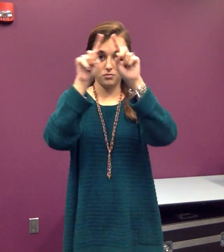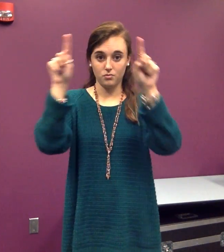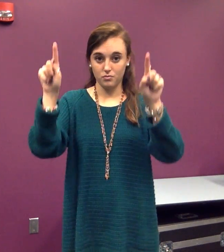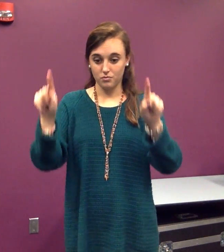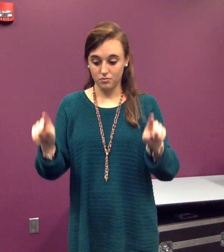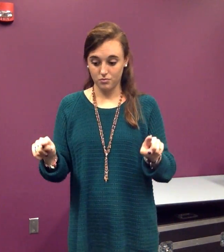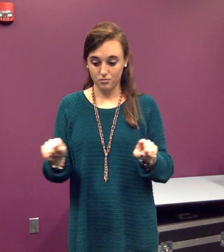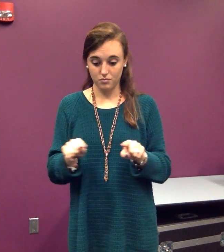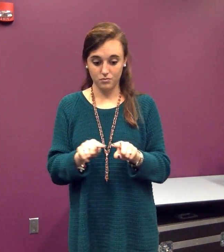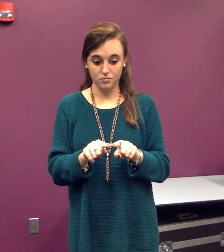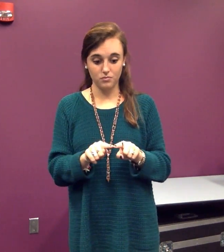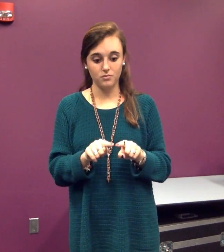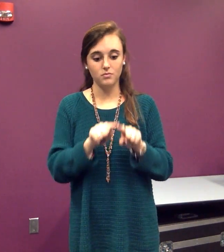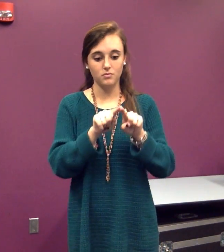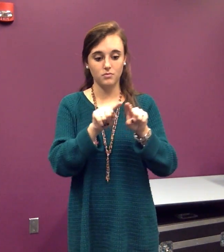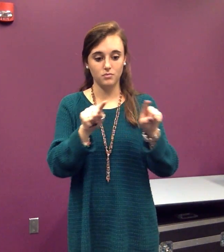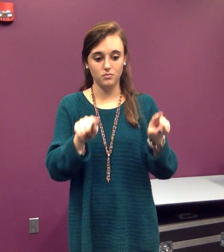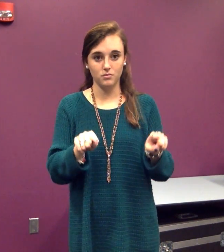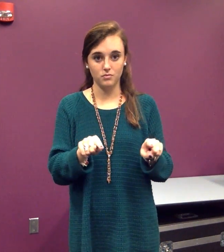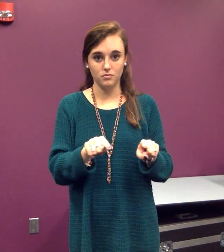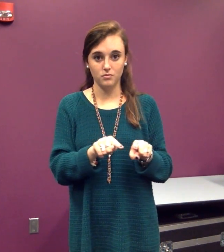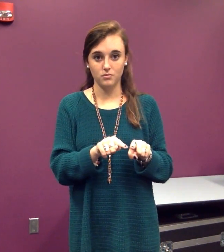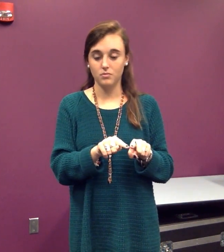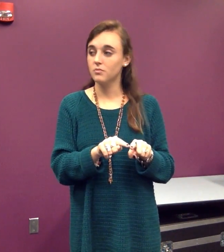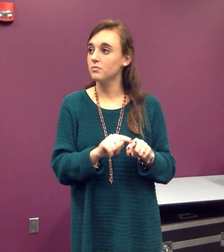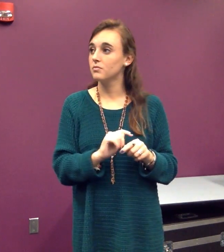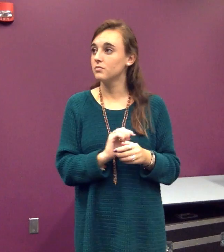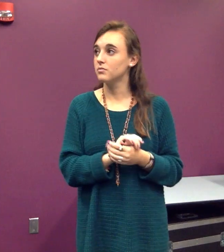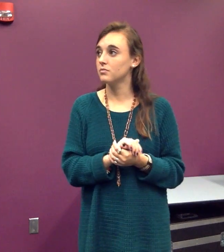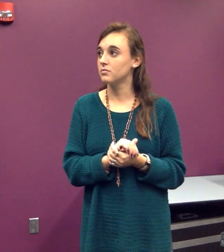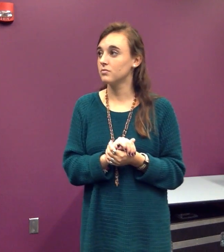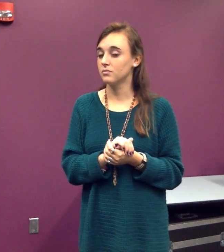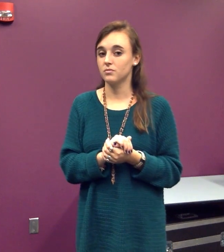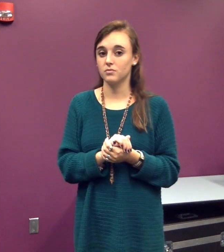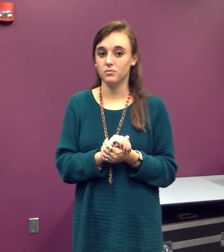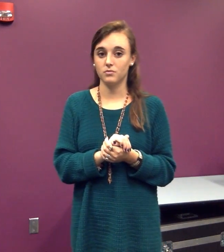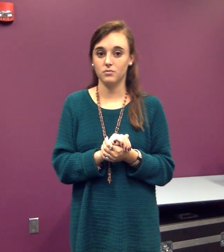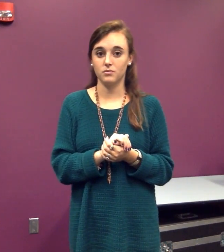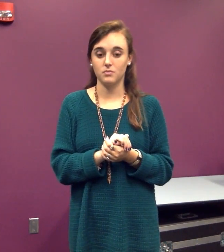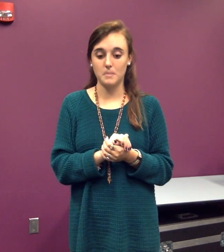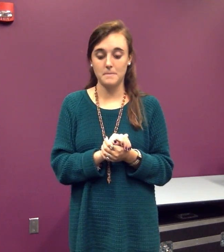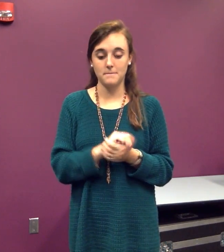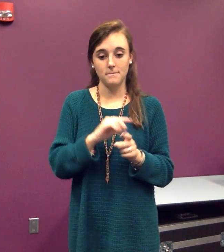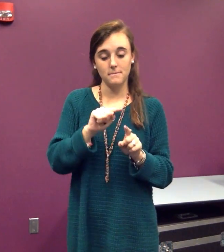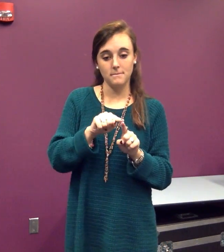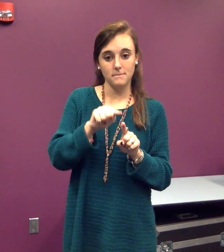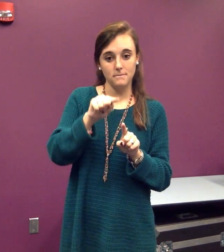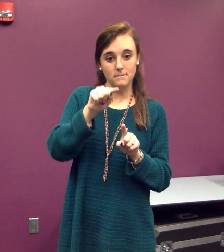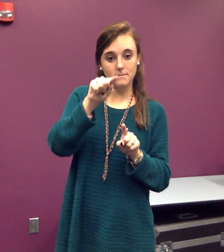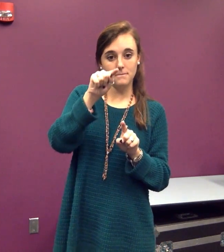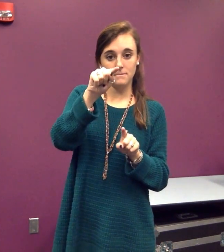that? Okay. Again, I would like you to measure up 9 inches and put another dot right